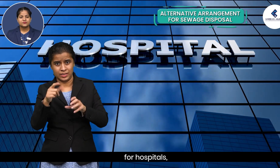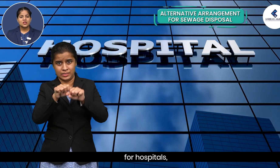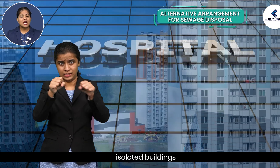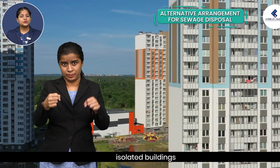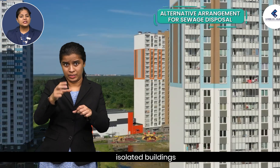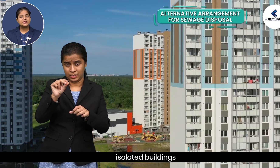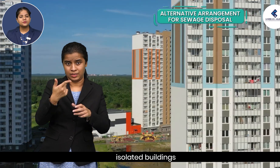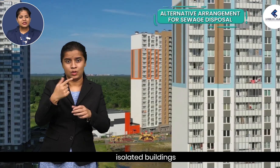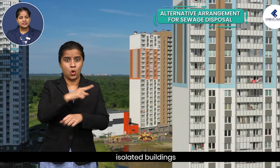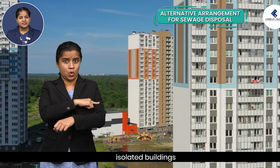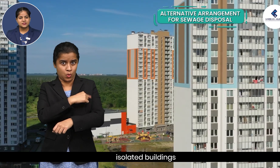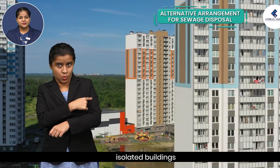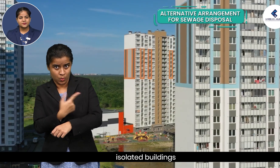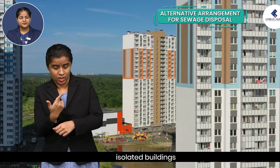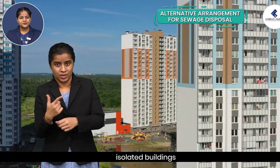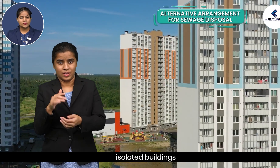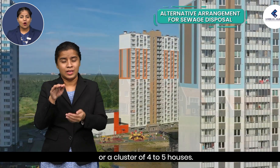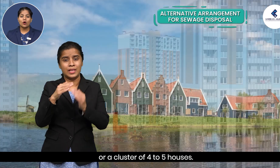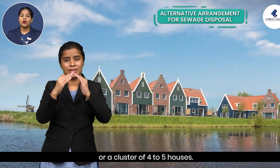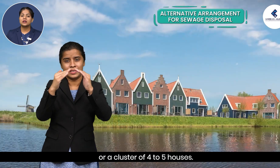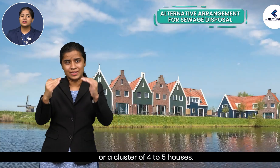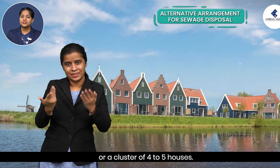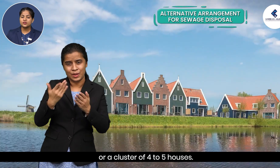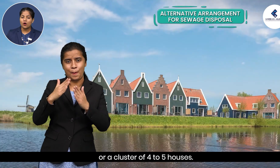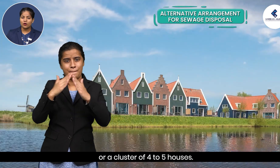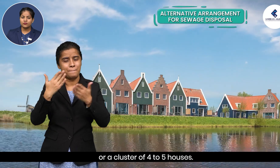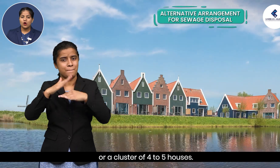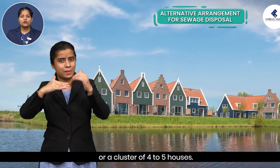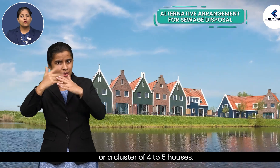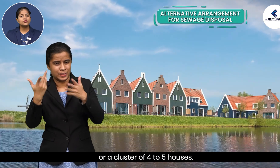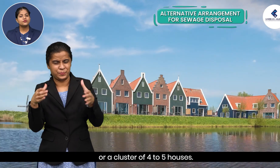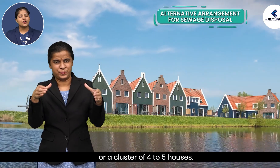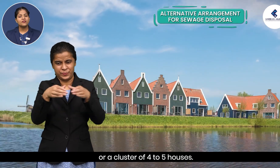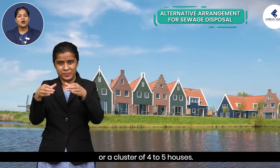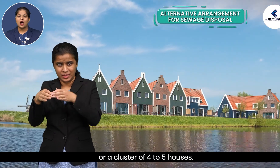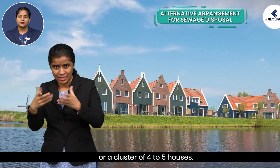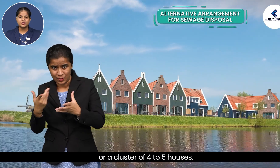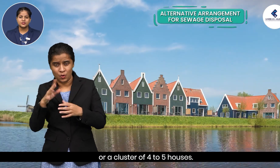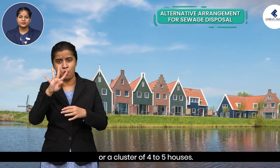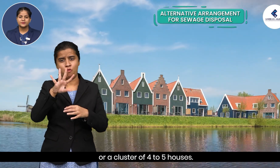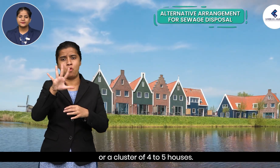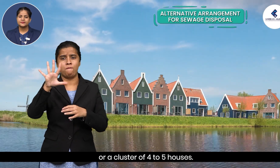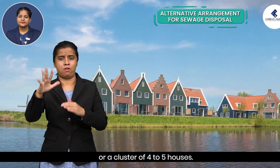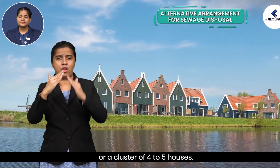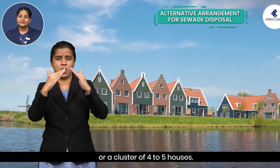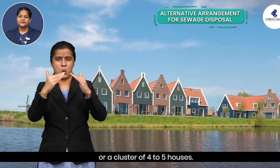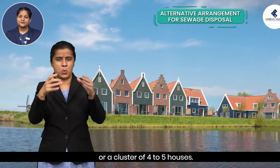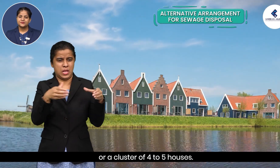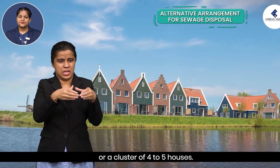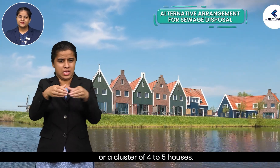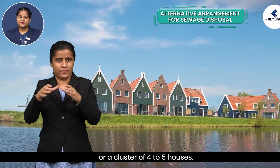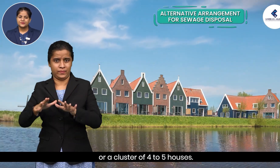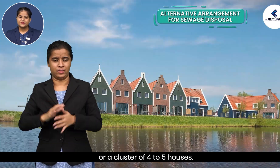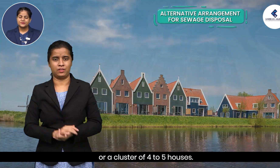hospitals, isolated buildings, or a cluster of 4 to 5 houses.